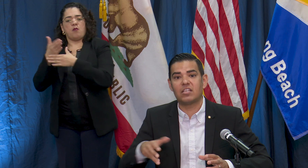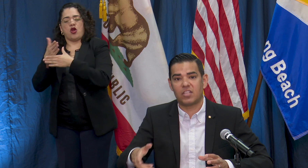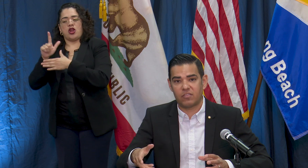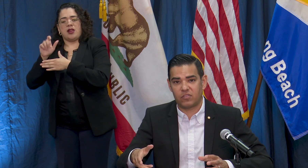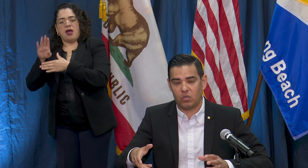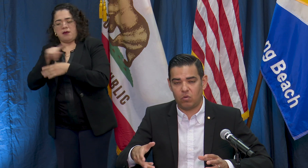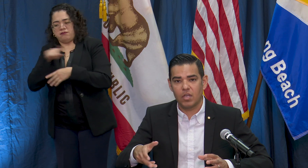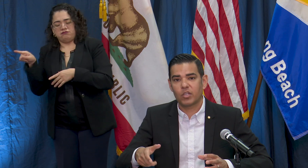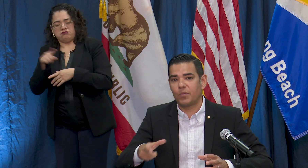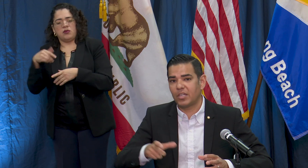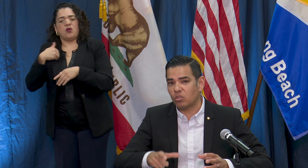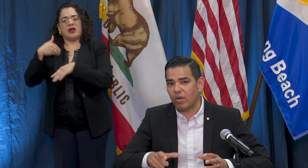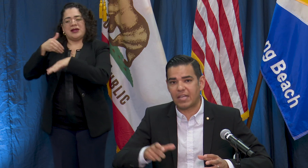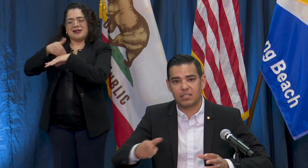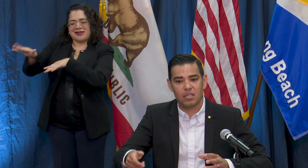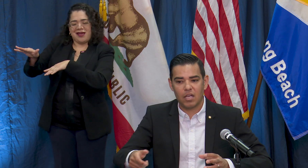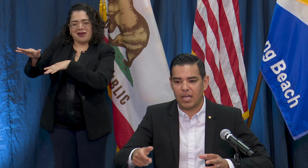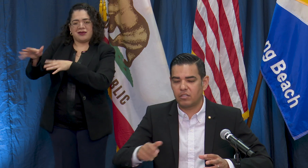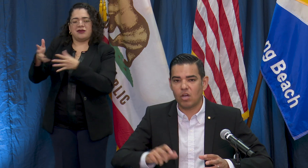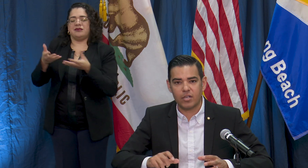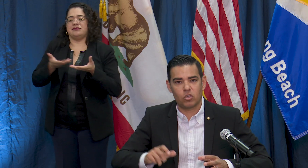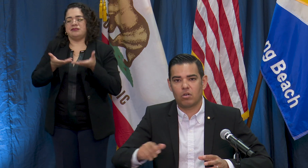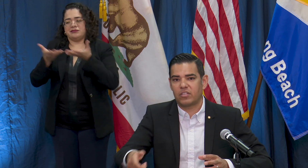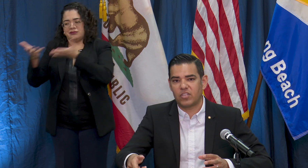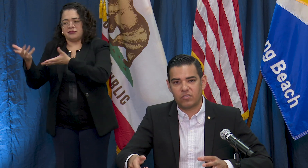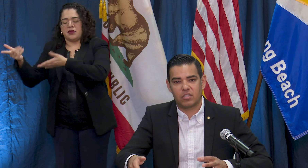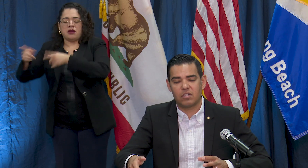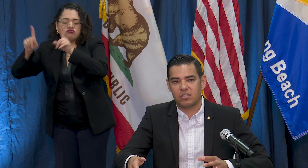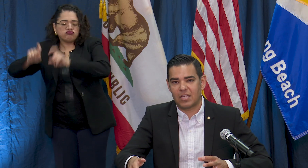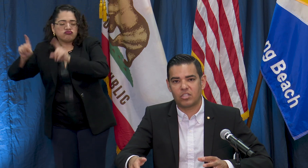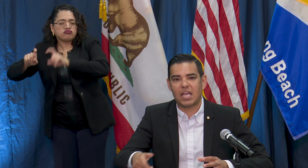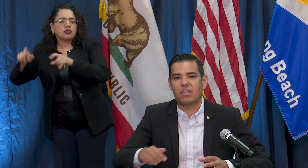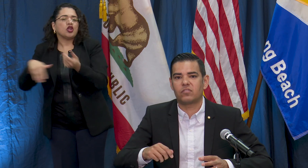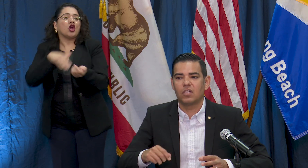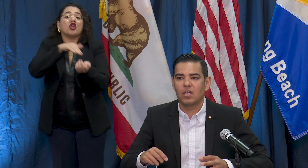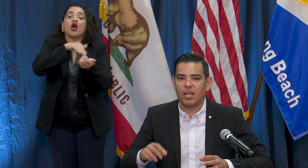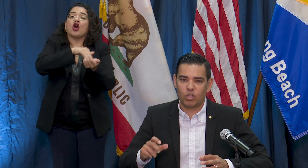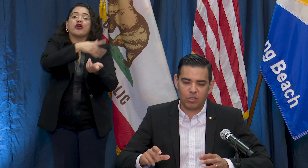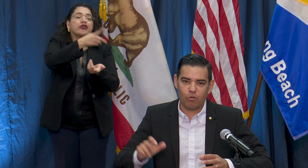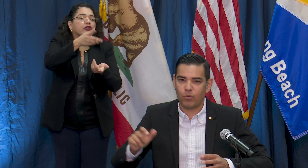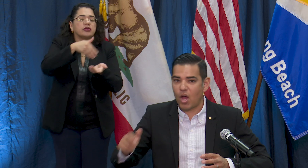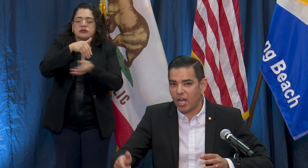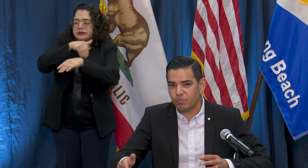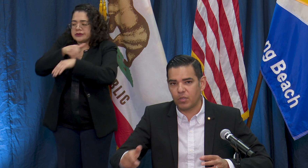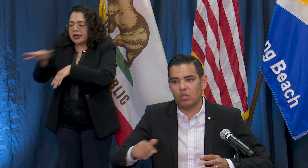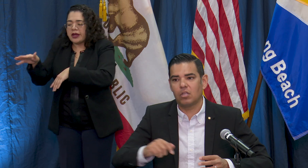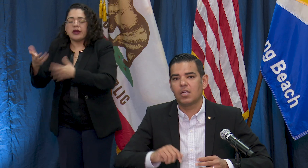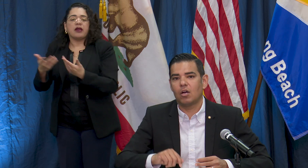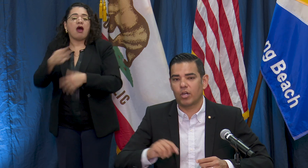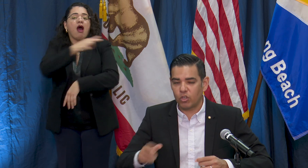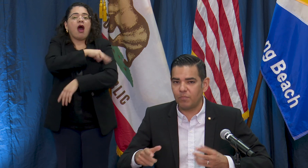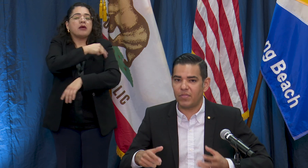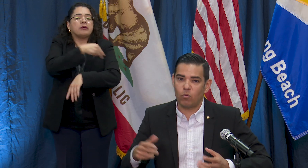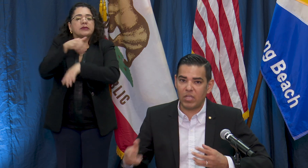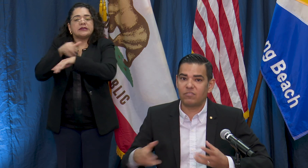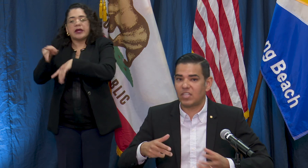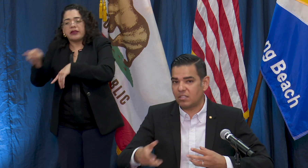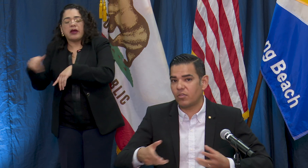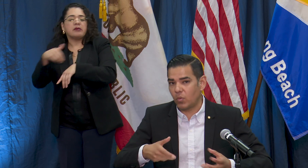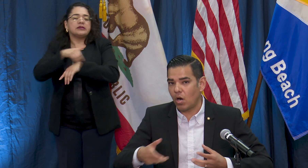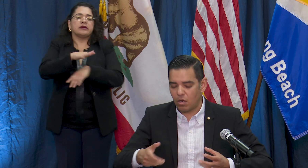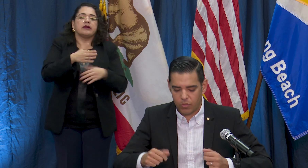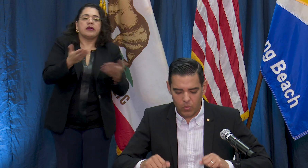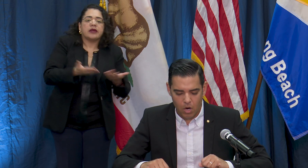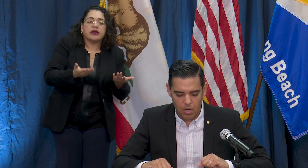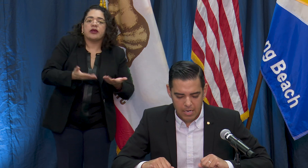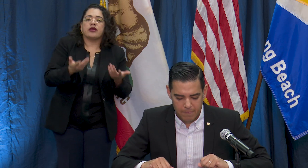we send tests to. It could be a direct doctor that sends a test, could go through the hospital, or it could have been that we have sent